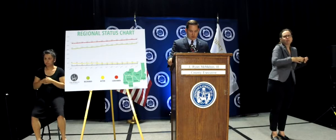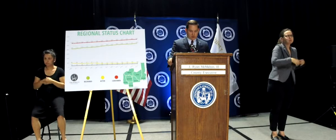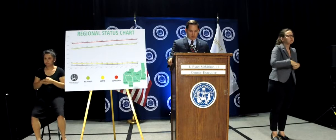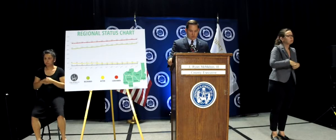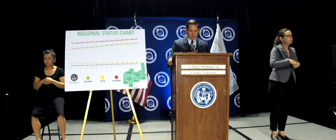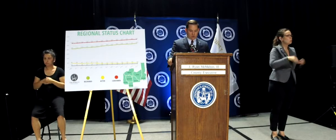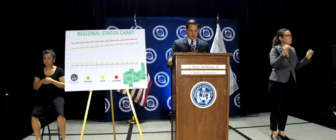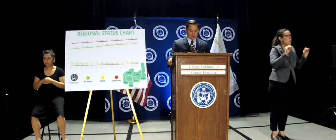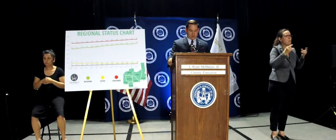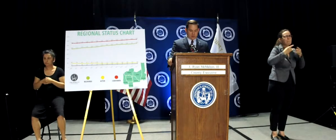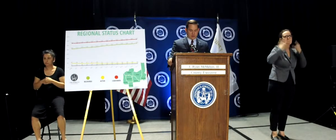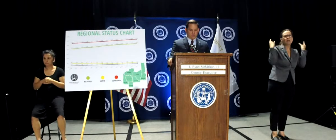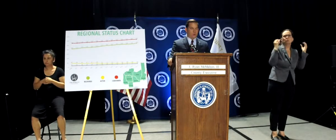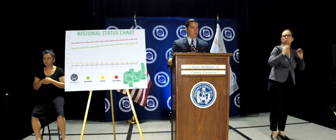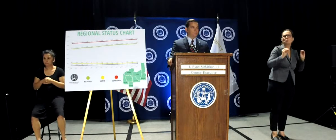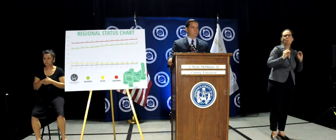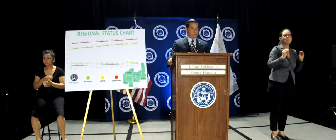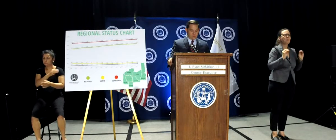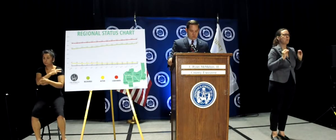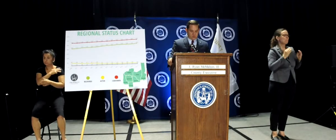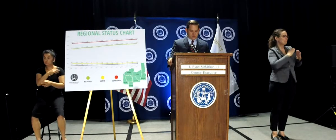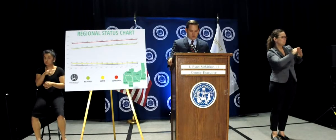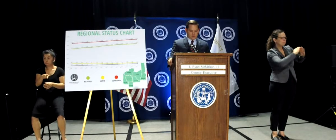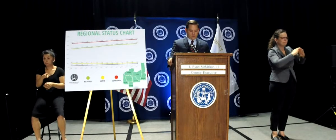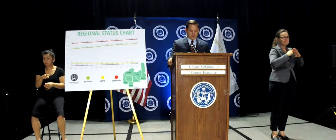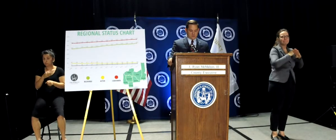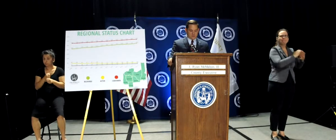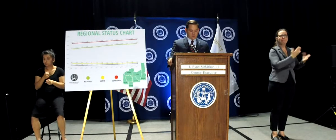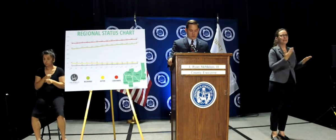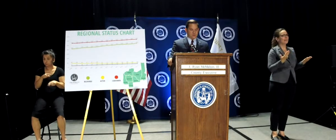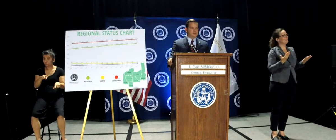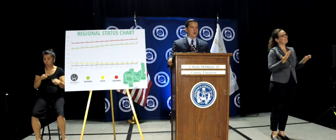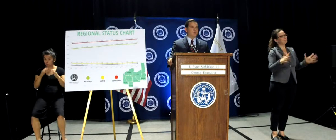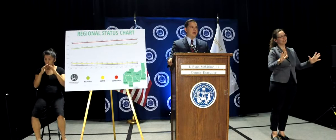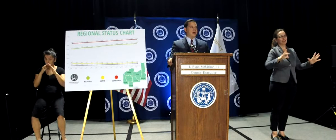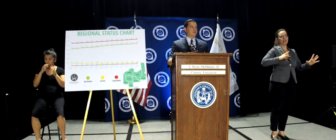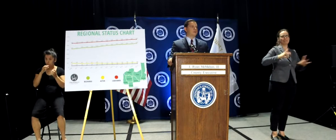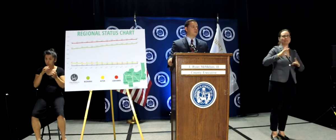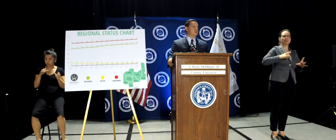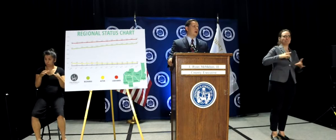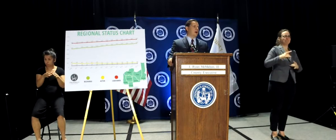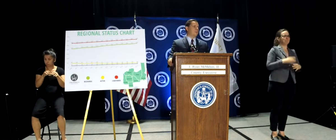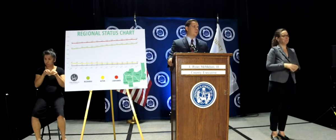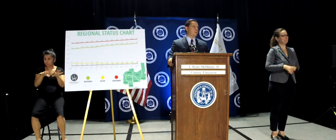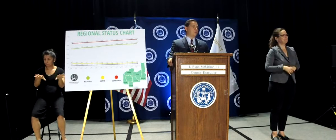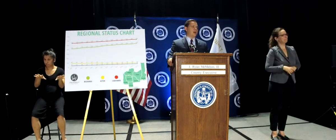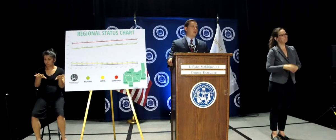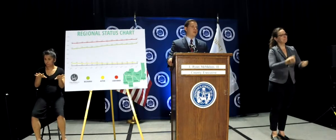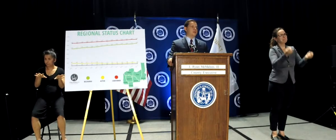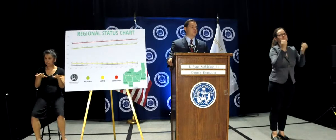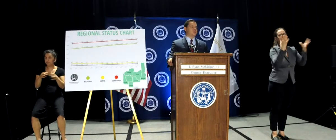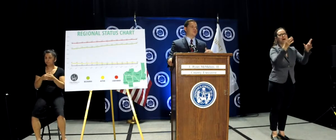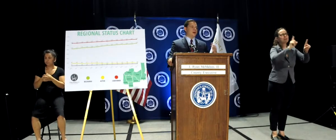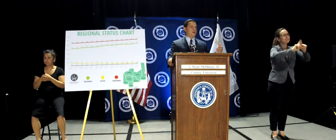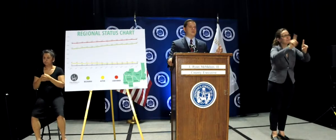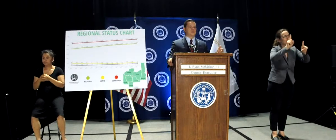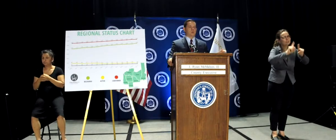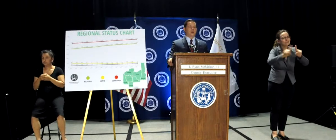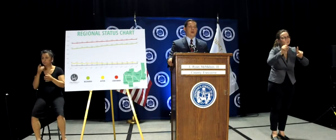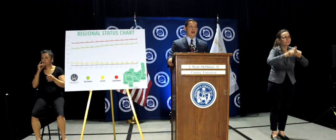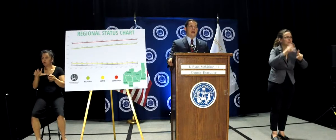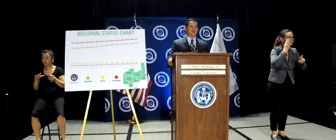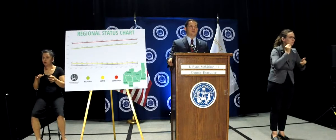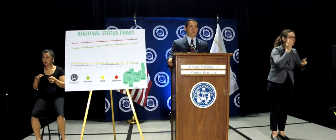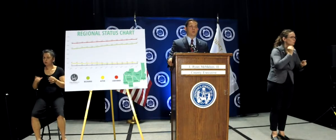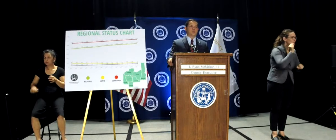Exposed while working at a group home. These are different types of things that we have. The reality is with this virus is